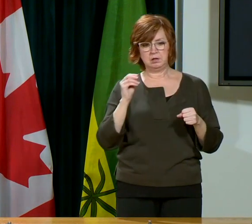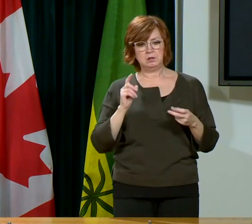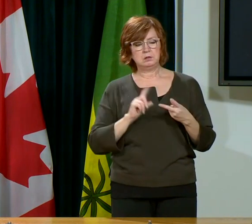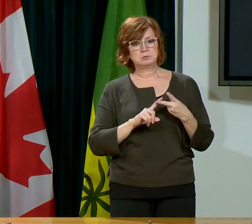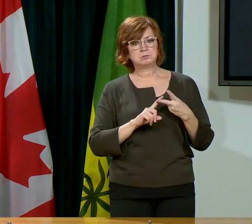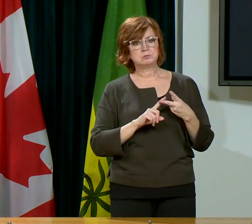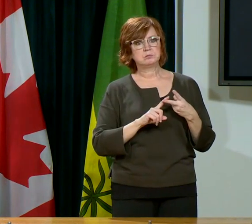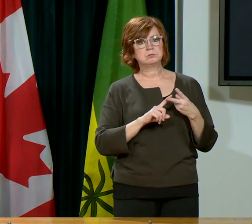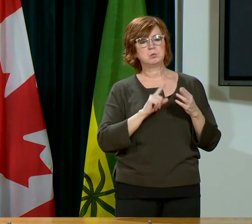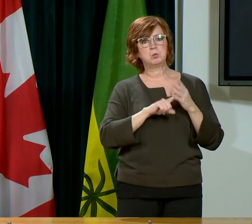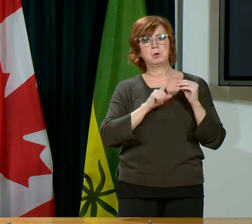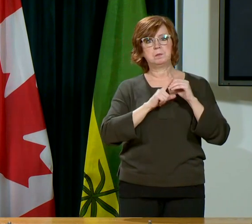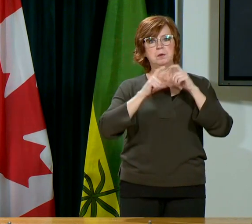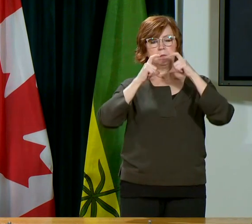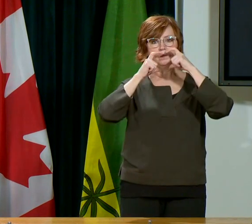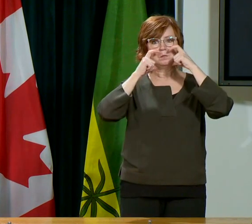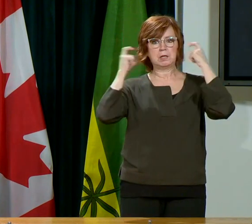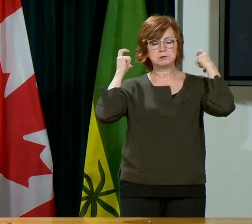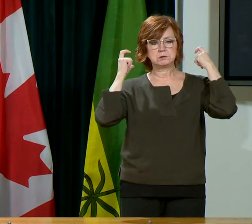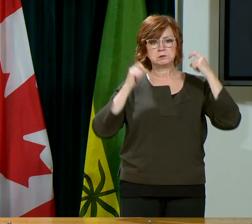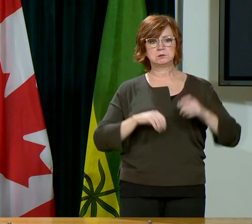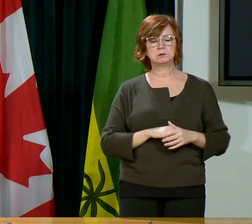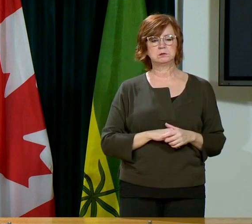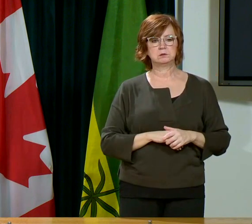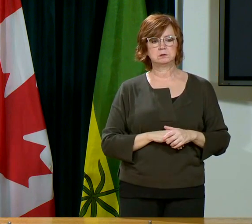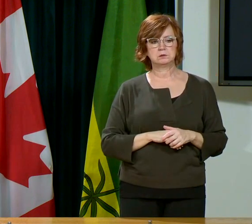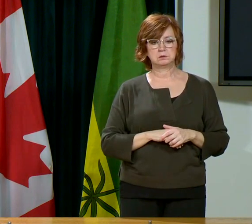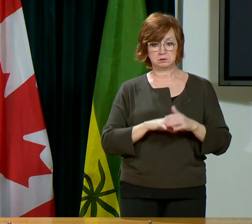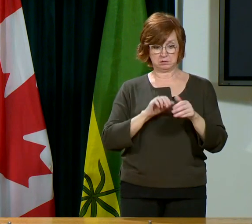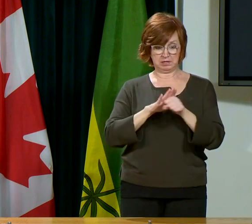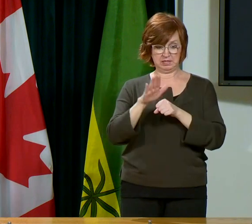PPE quicker or faster than you would like?